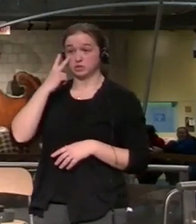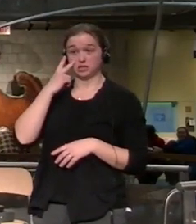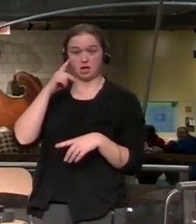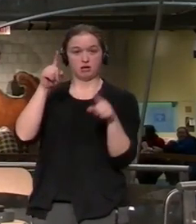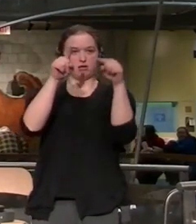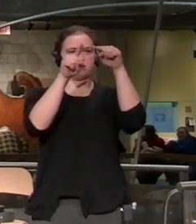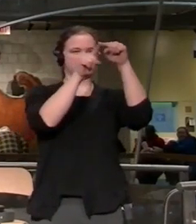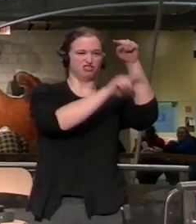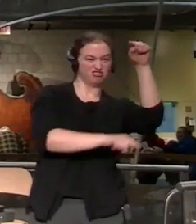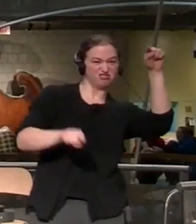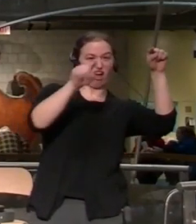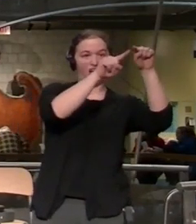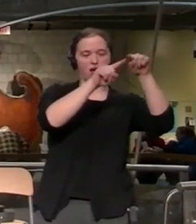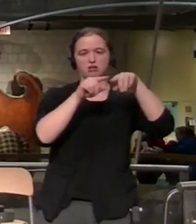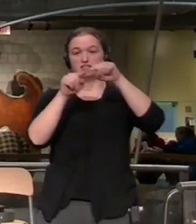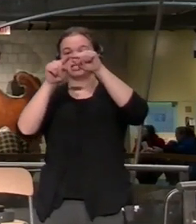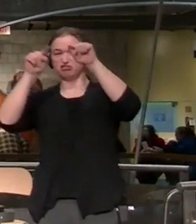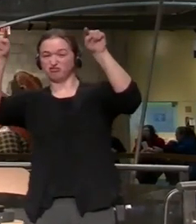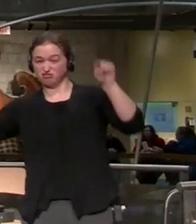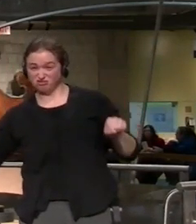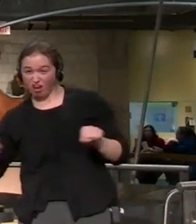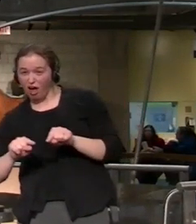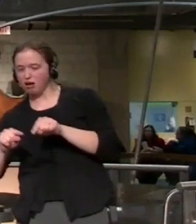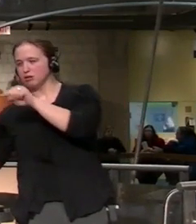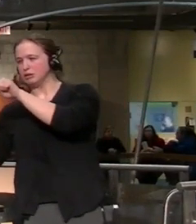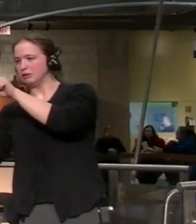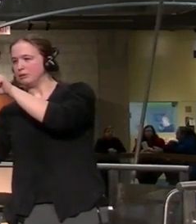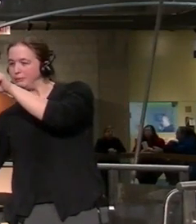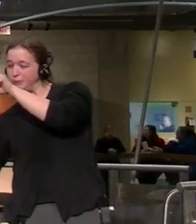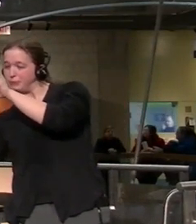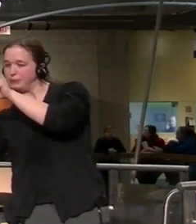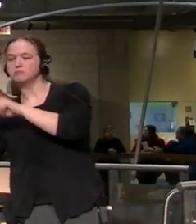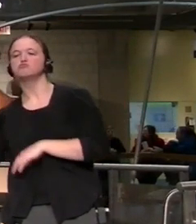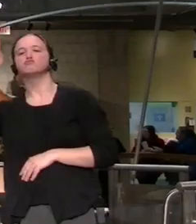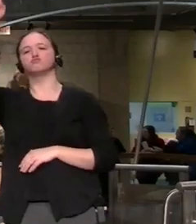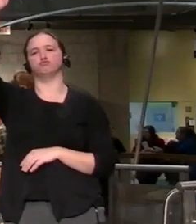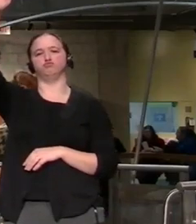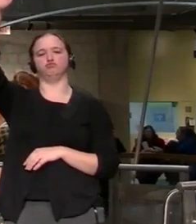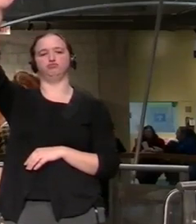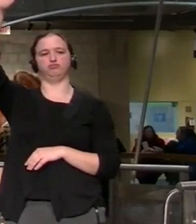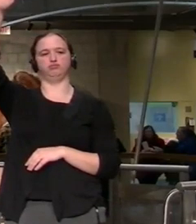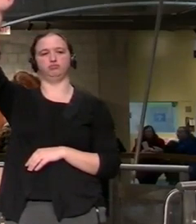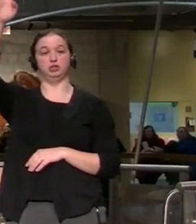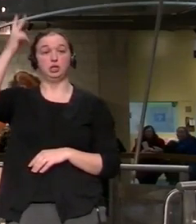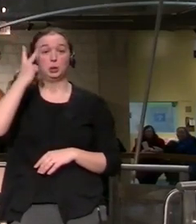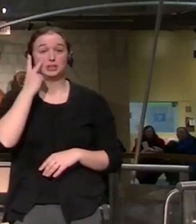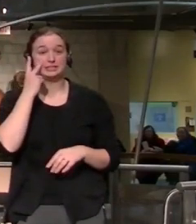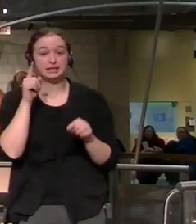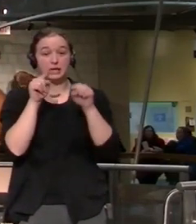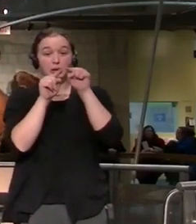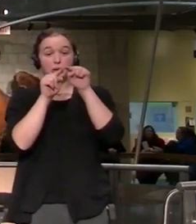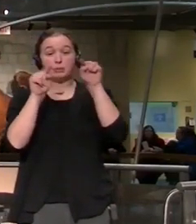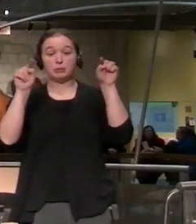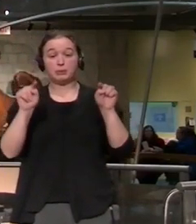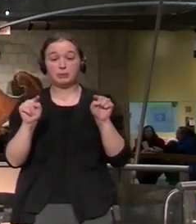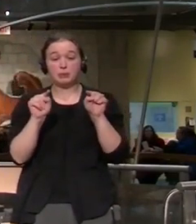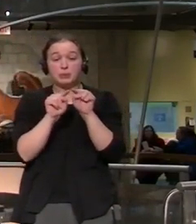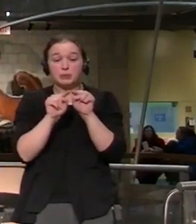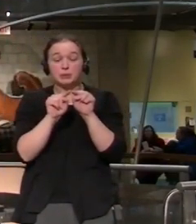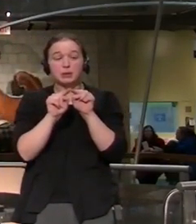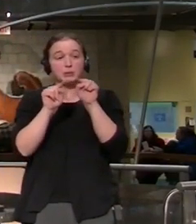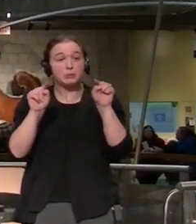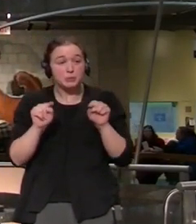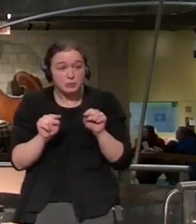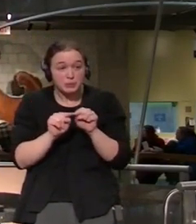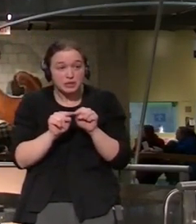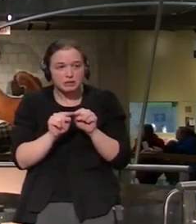square, or the small circle, just give your hand a small raise. When you see the small square, keep your hand down. Is everybody